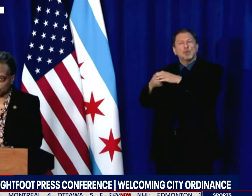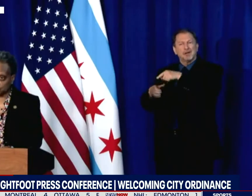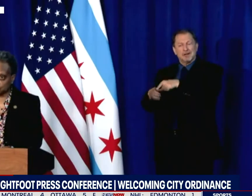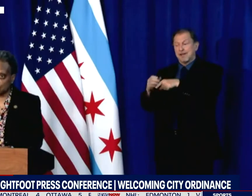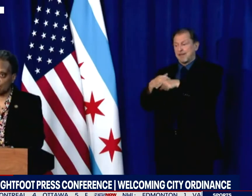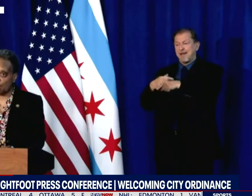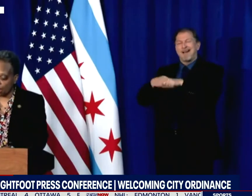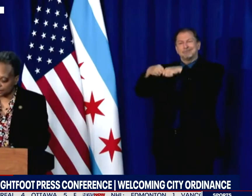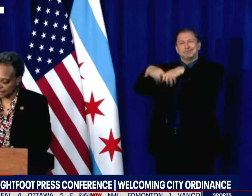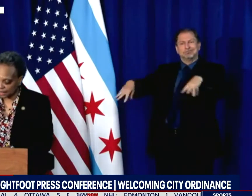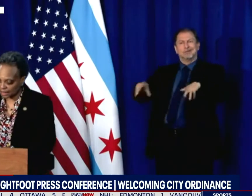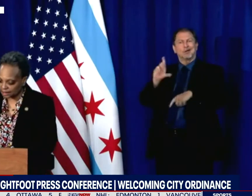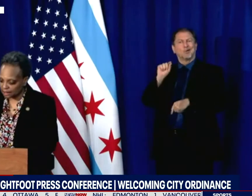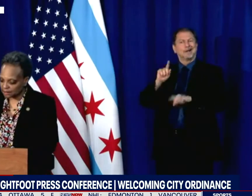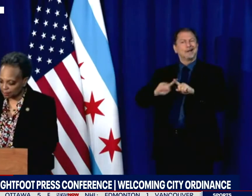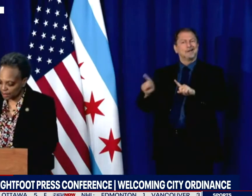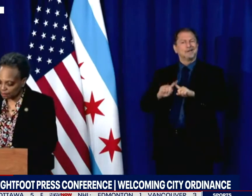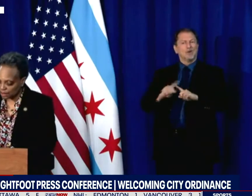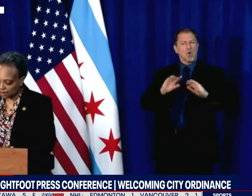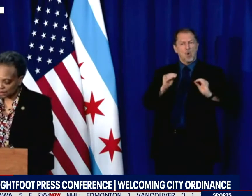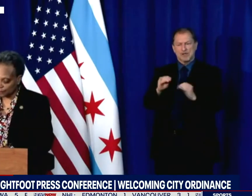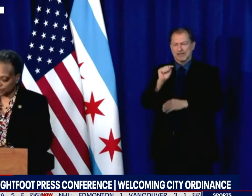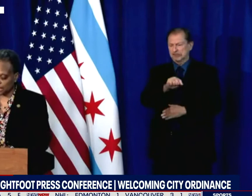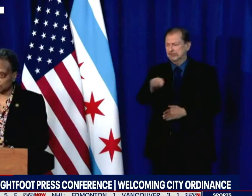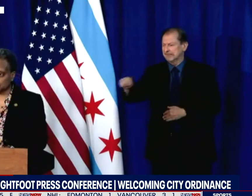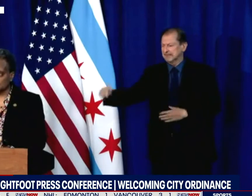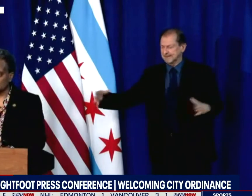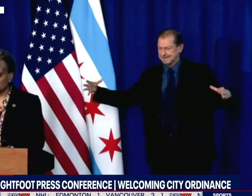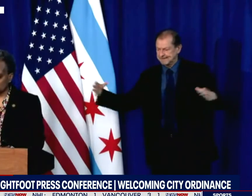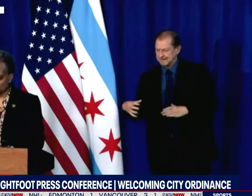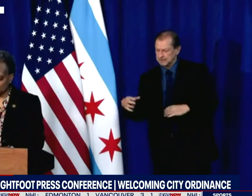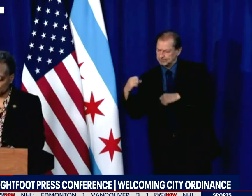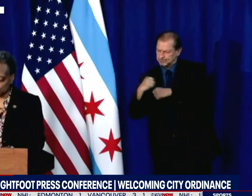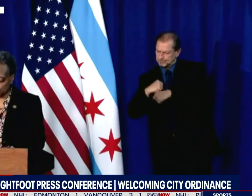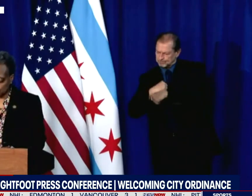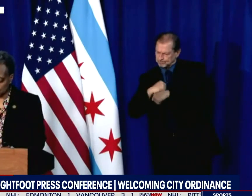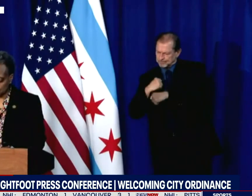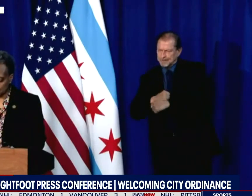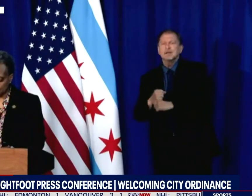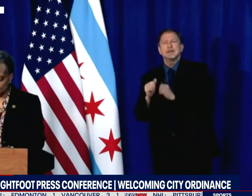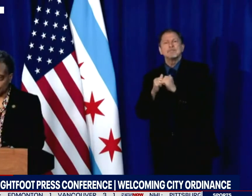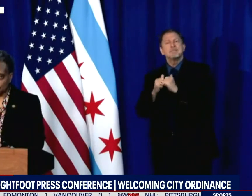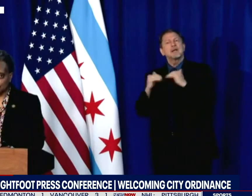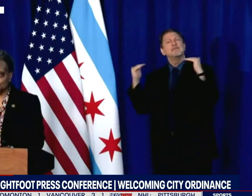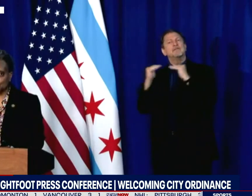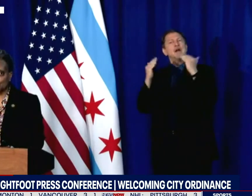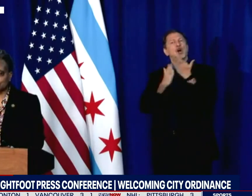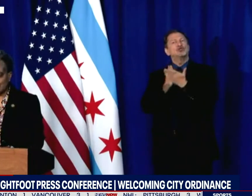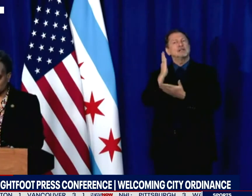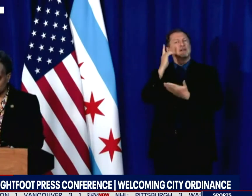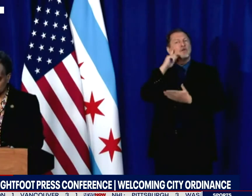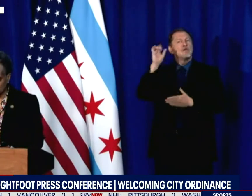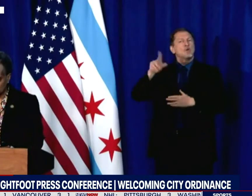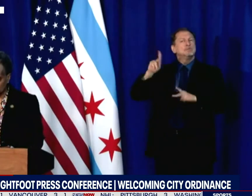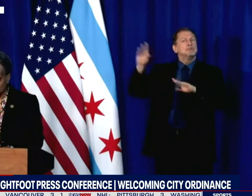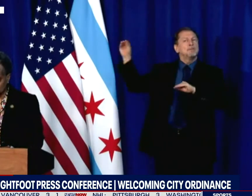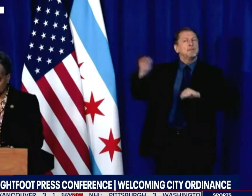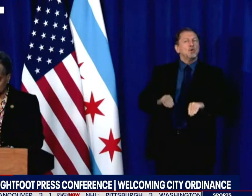local organizations, all dedicated to the betterment and protection of our immigrant communities. This group worked